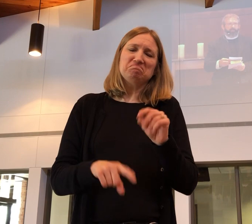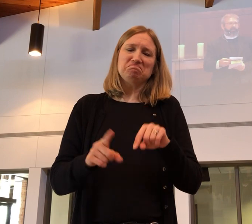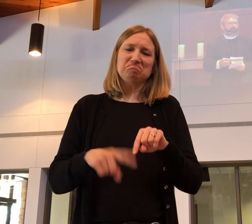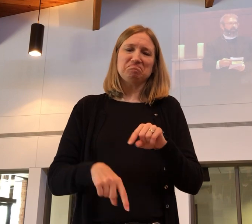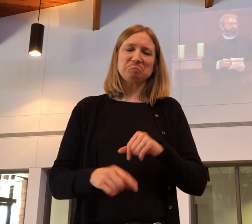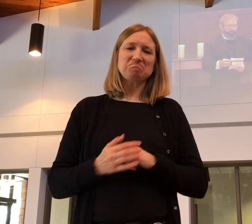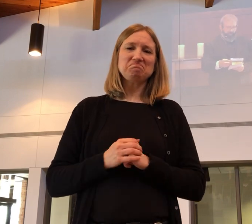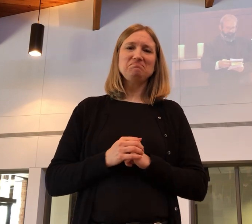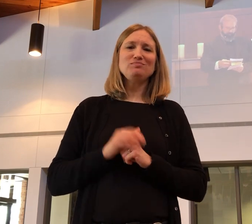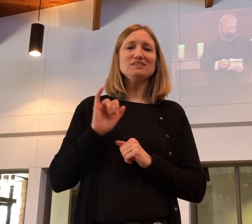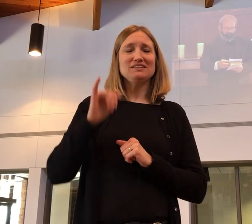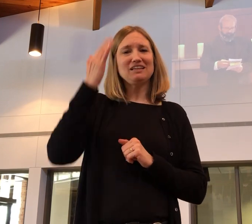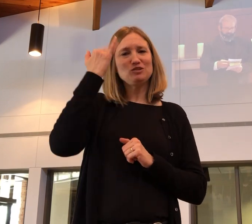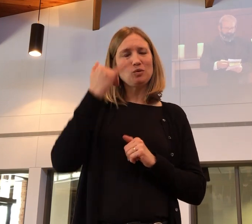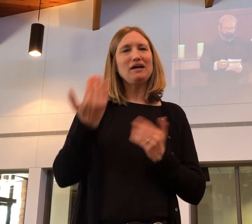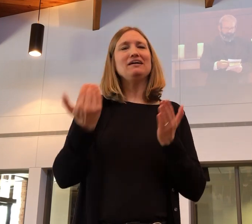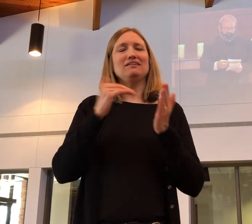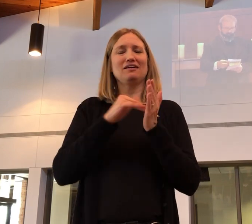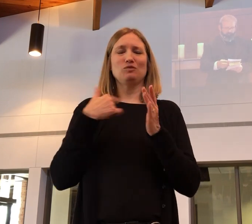And that's why we gather.